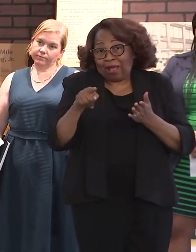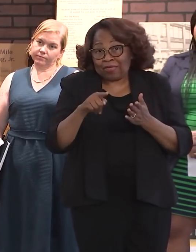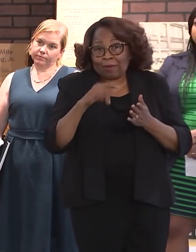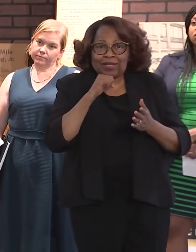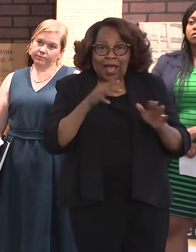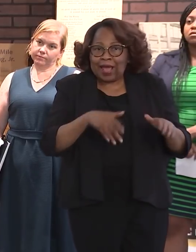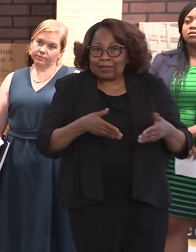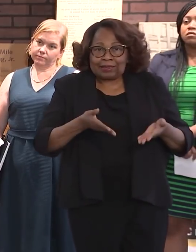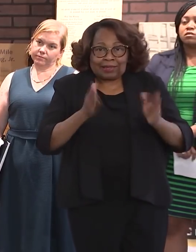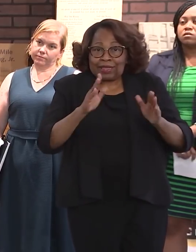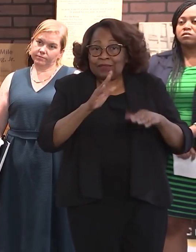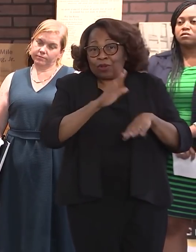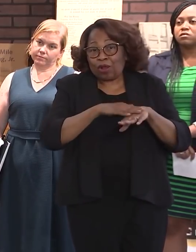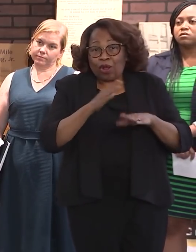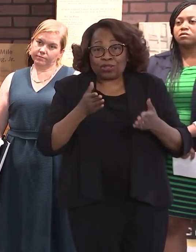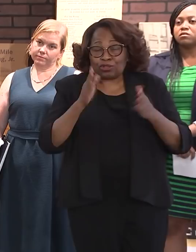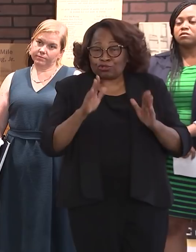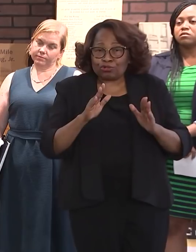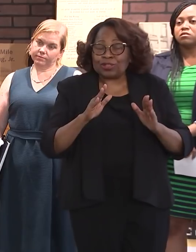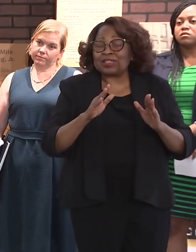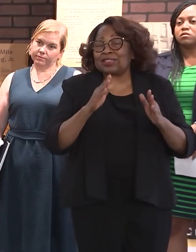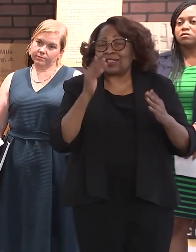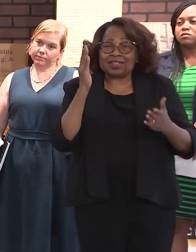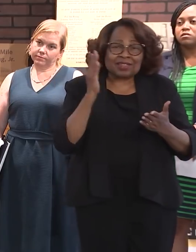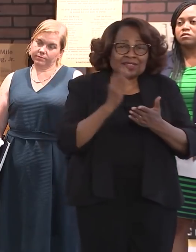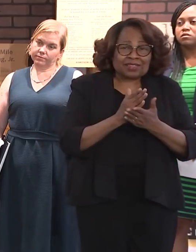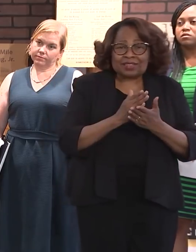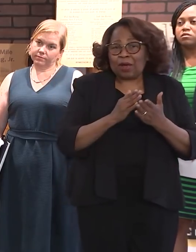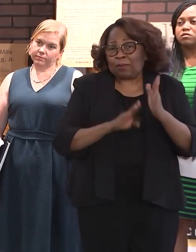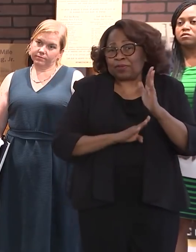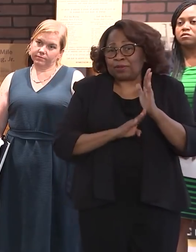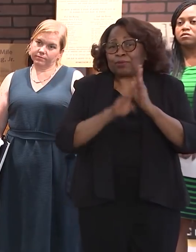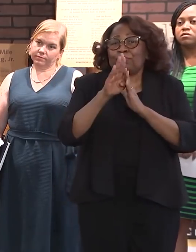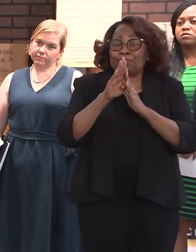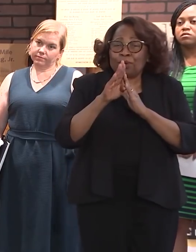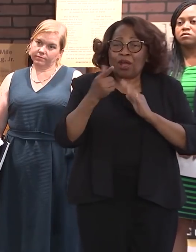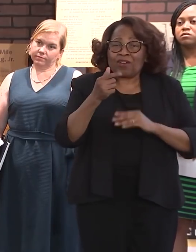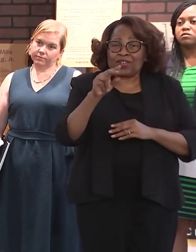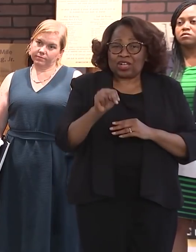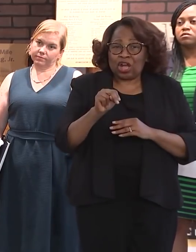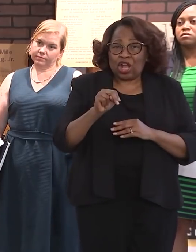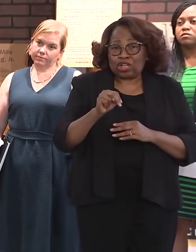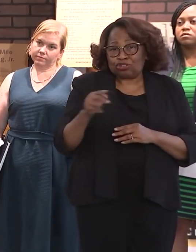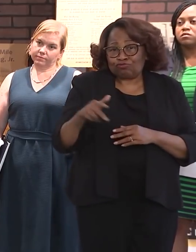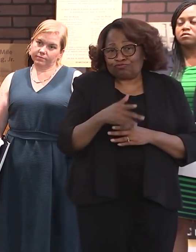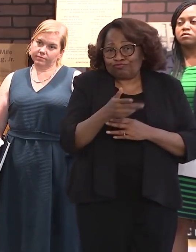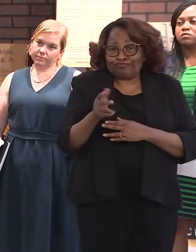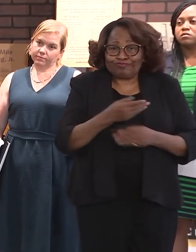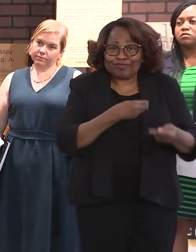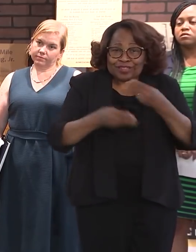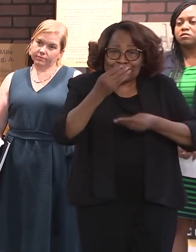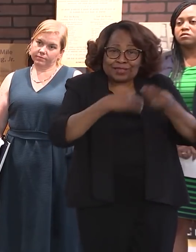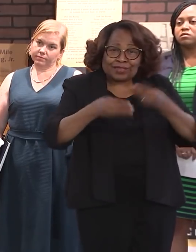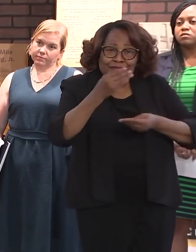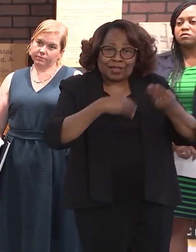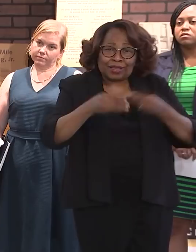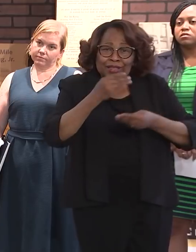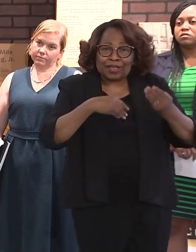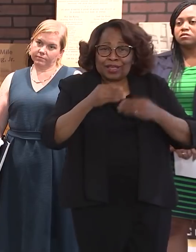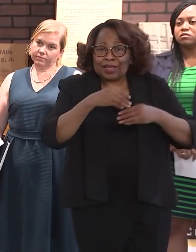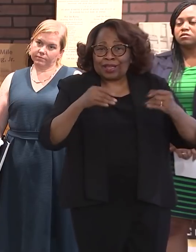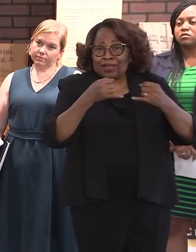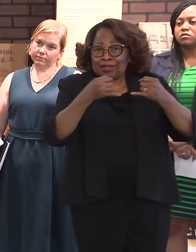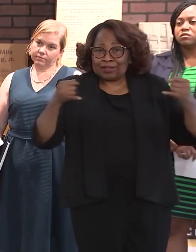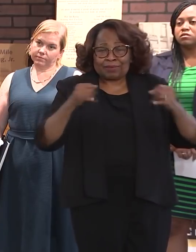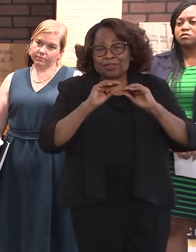out on the streets as they do, stem the tide of gun trafficking across our borders. All of those things are